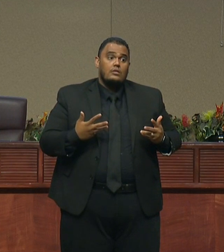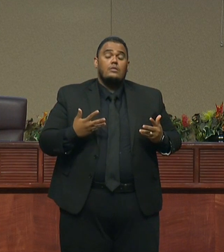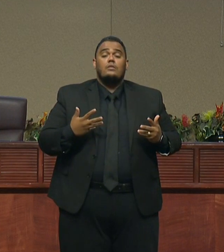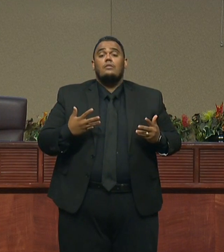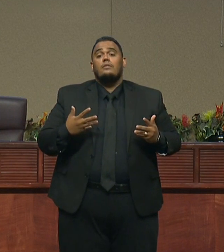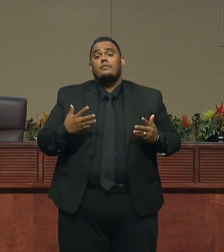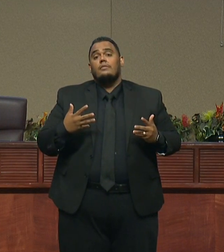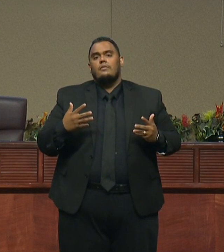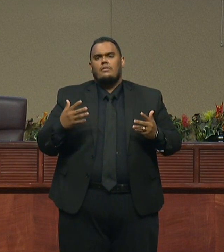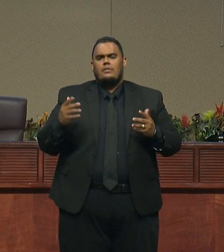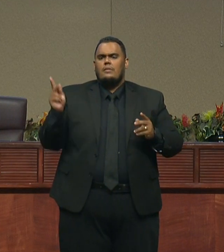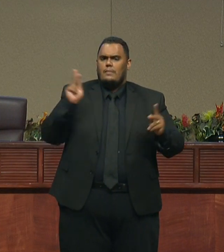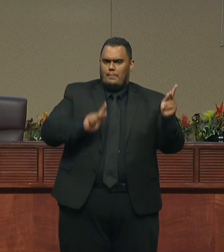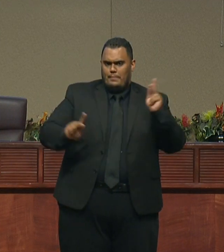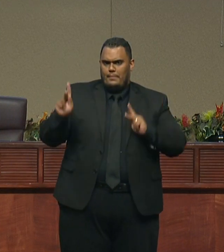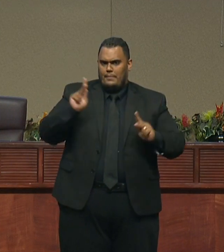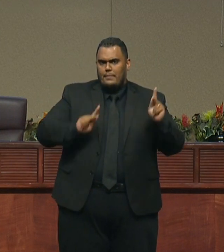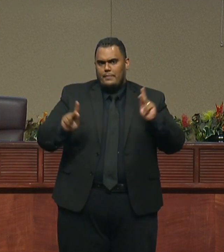individuals who have been